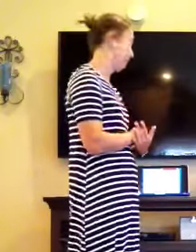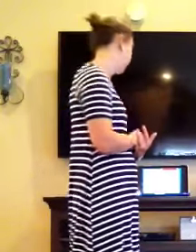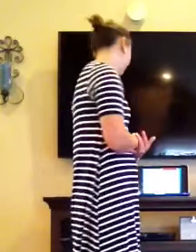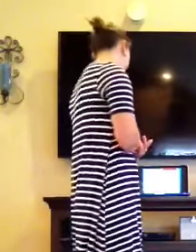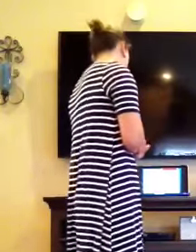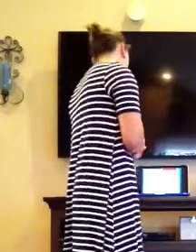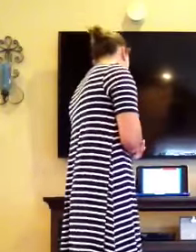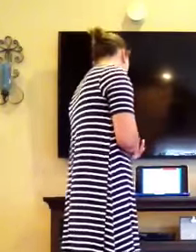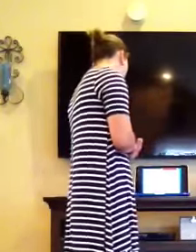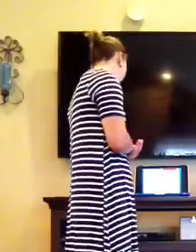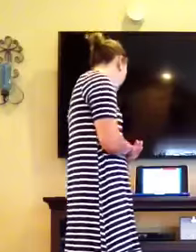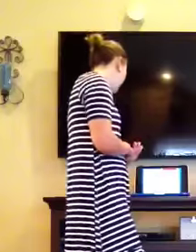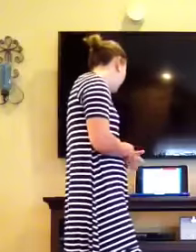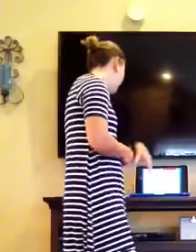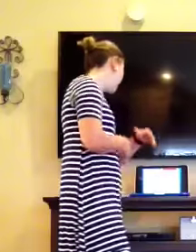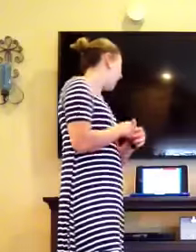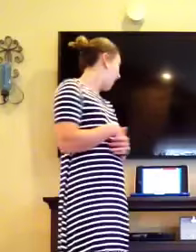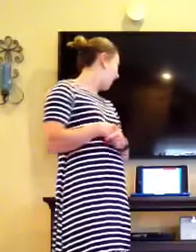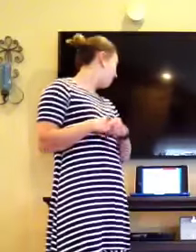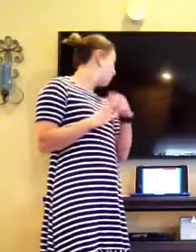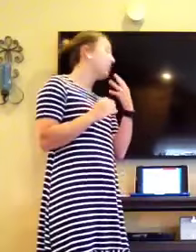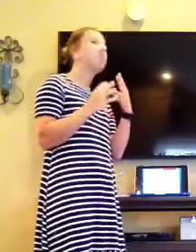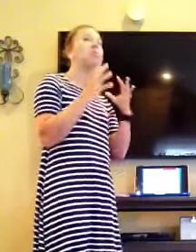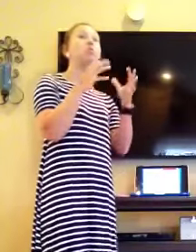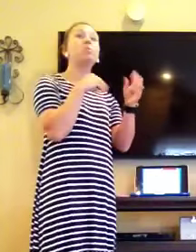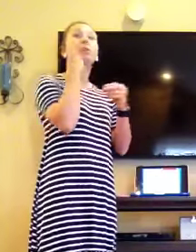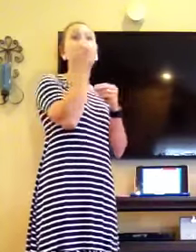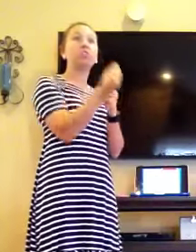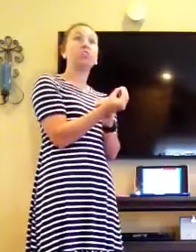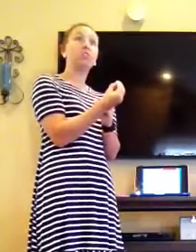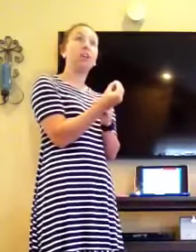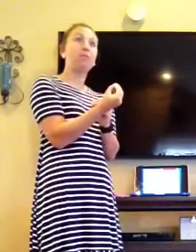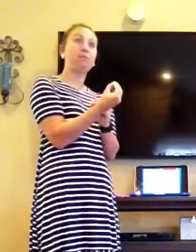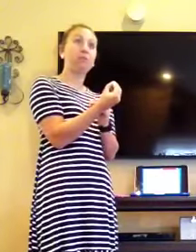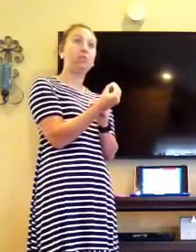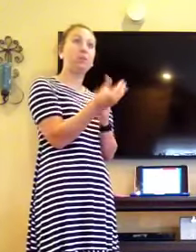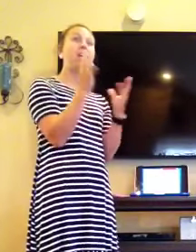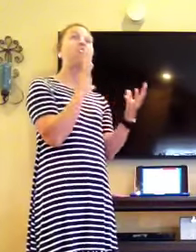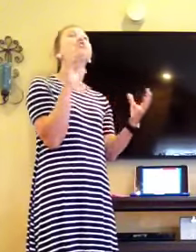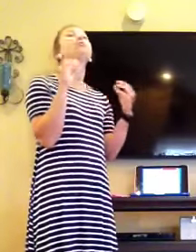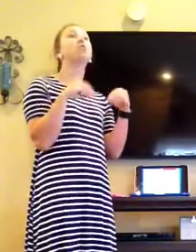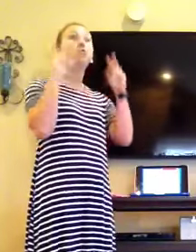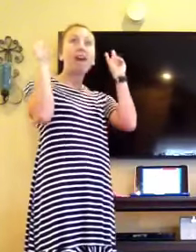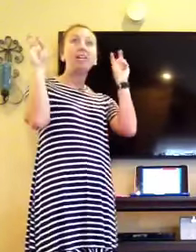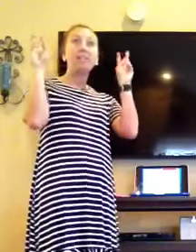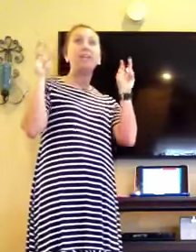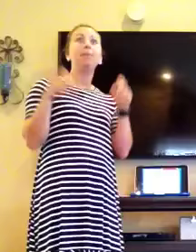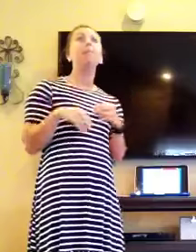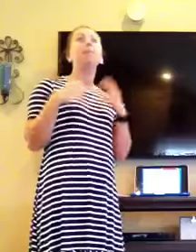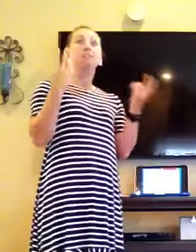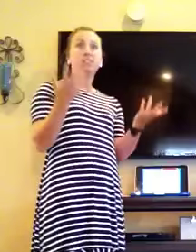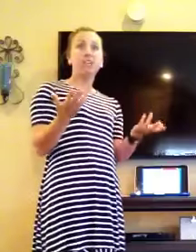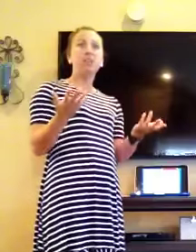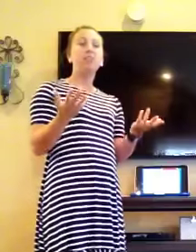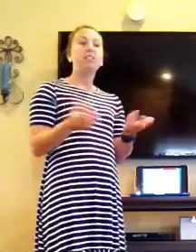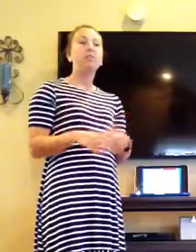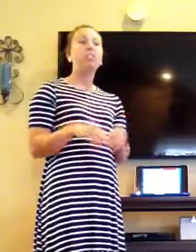those. And then, after you switch that first week, after you train them, tell them the